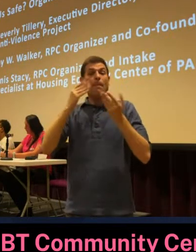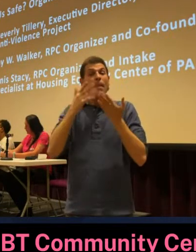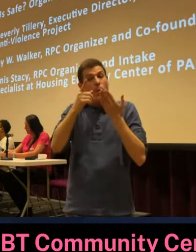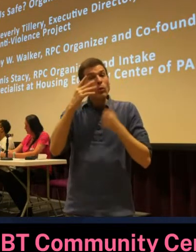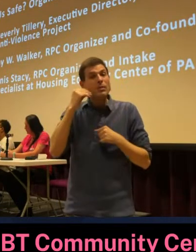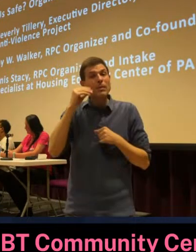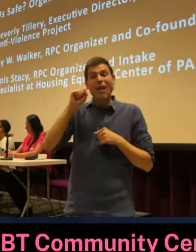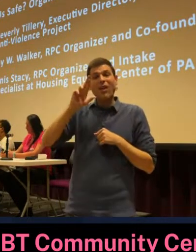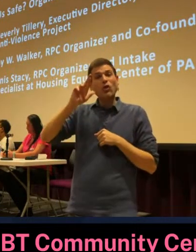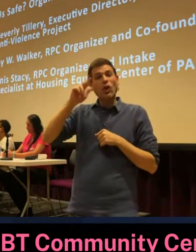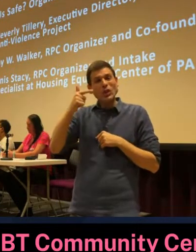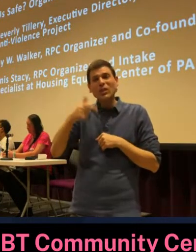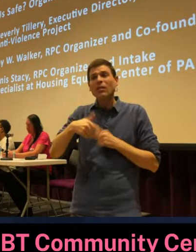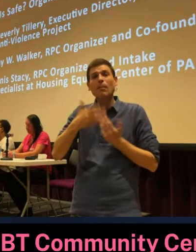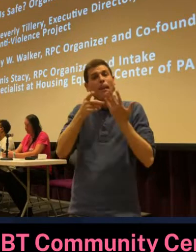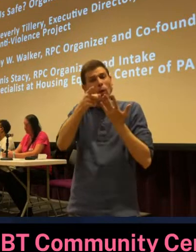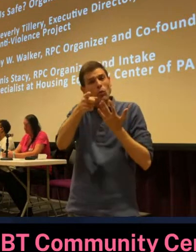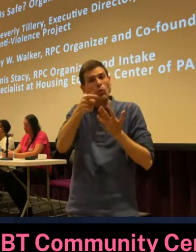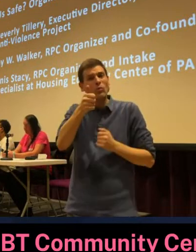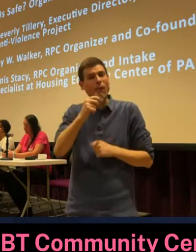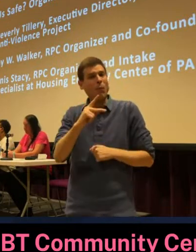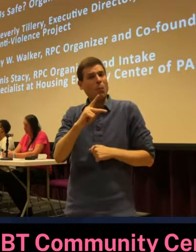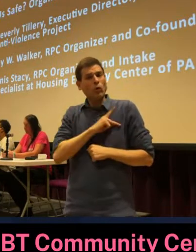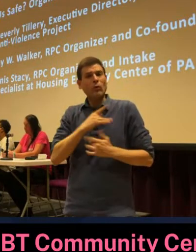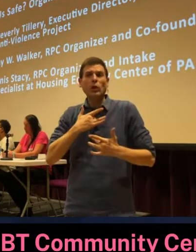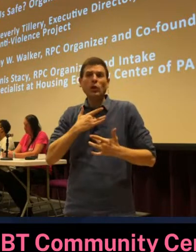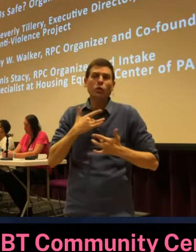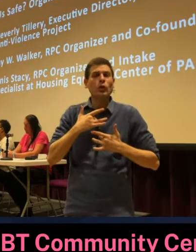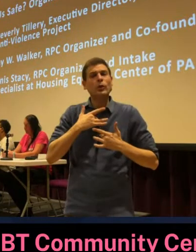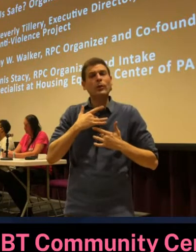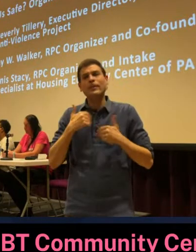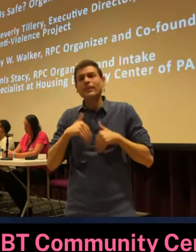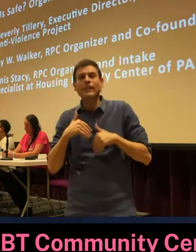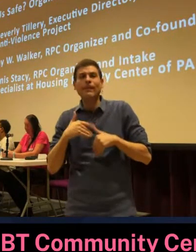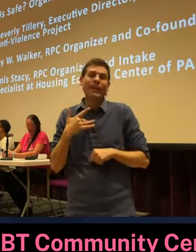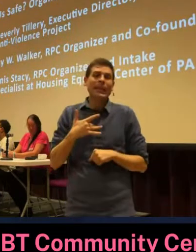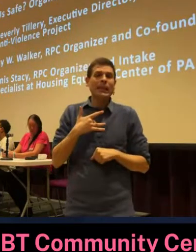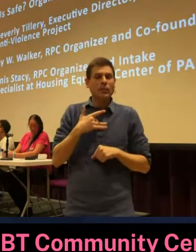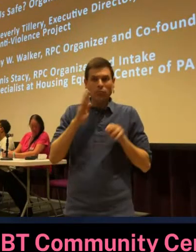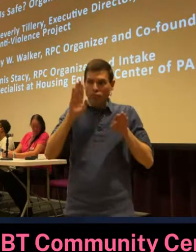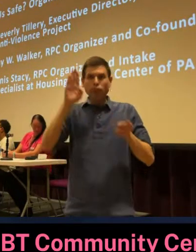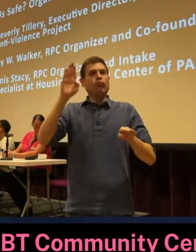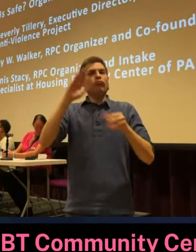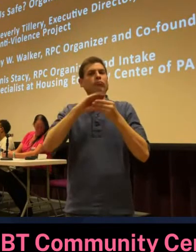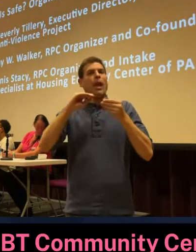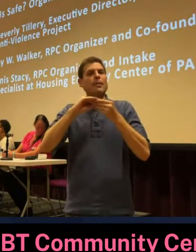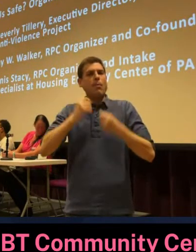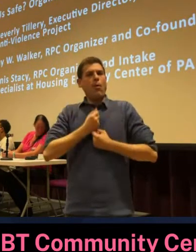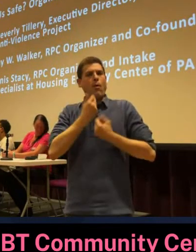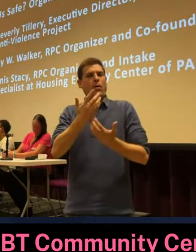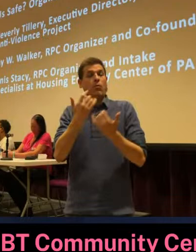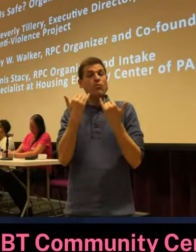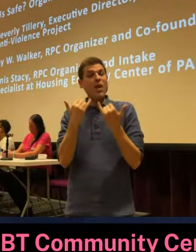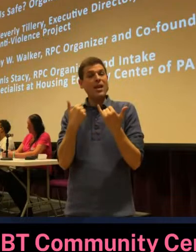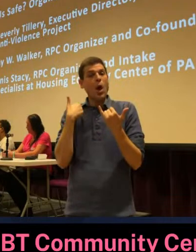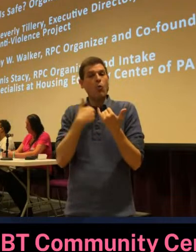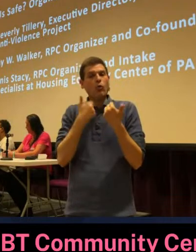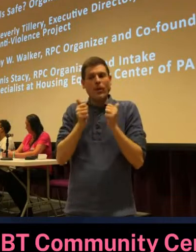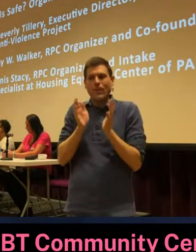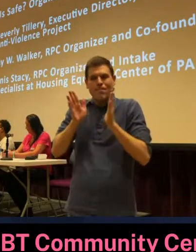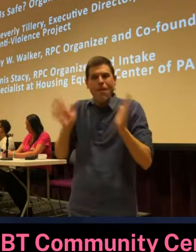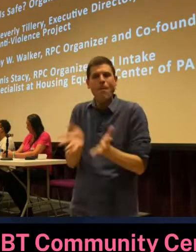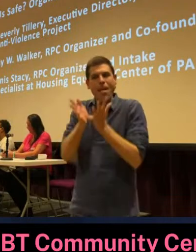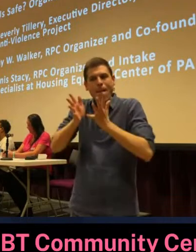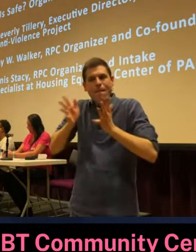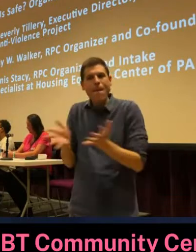or if you're just concerned about the SRG, they're starting to do a sort of mobilization that we're really not